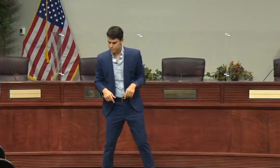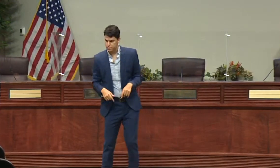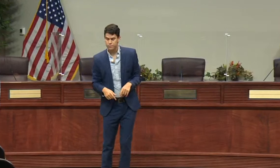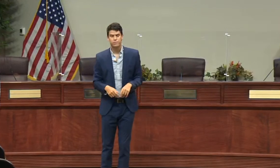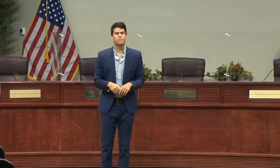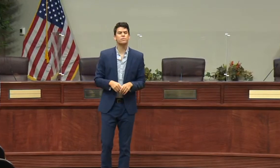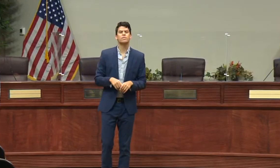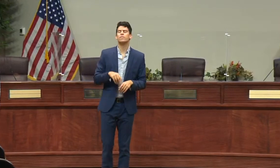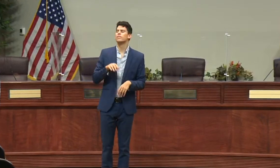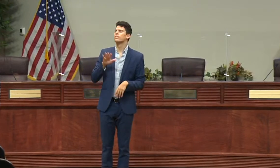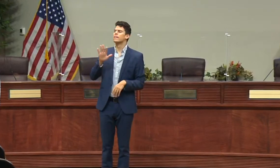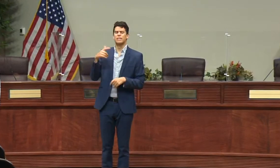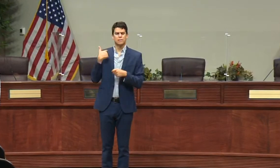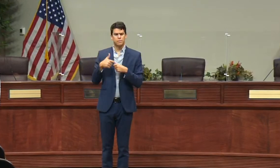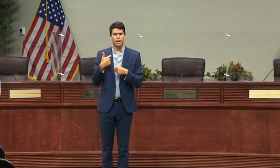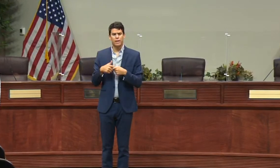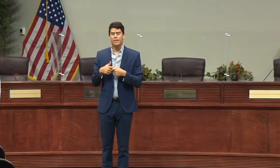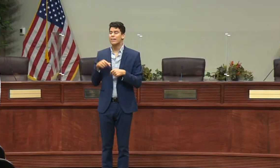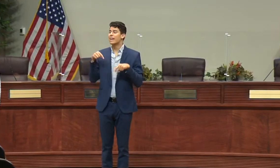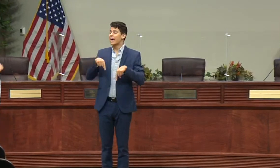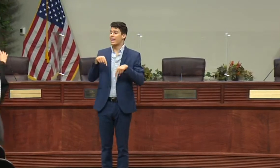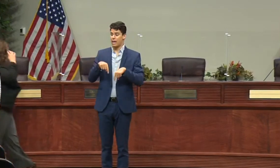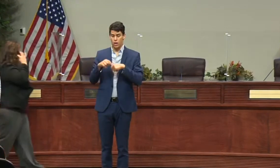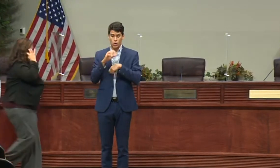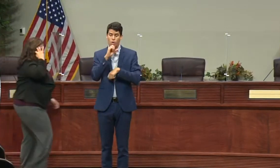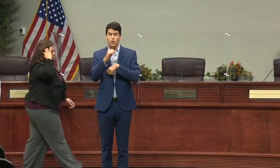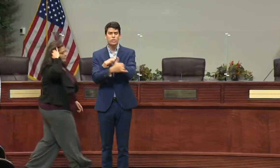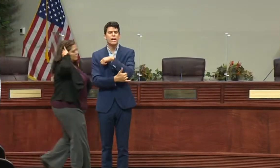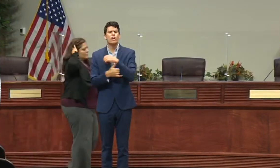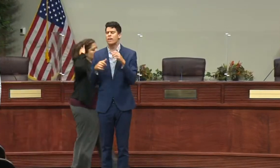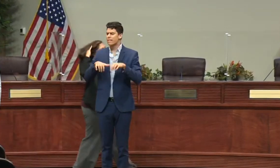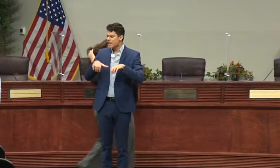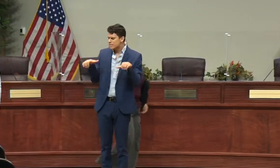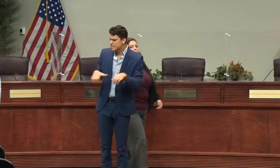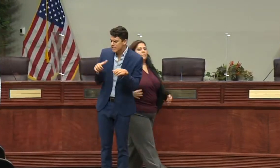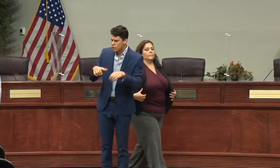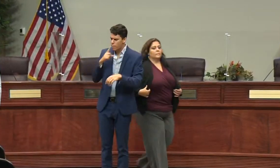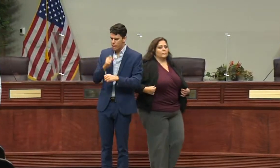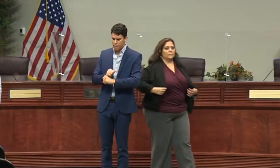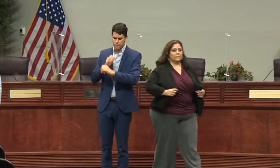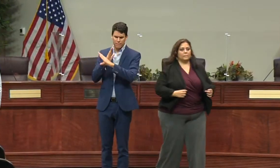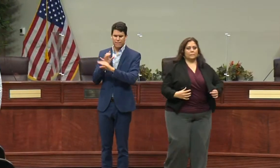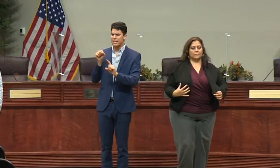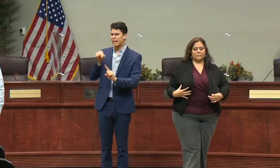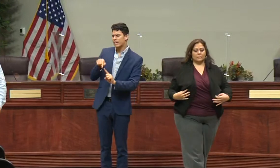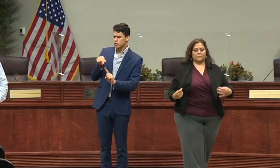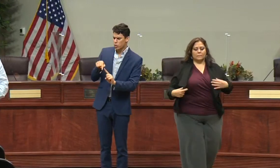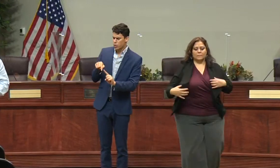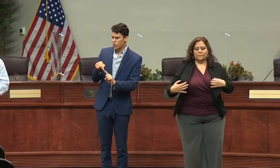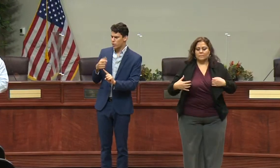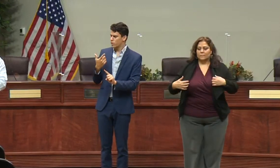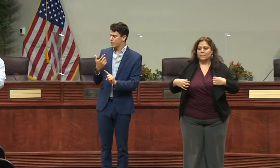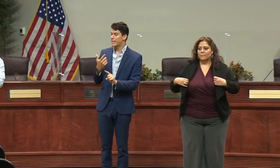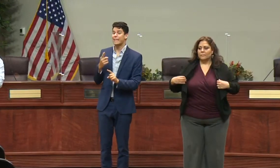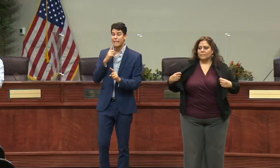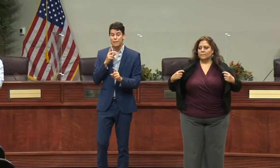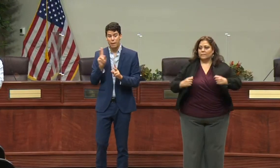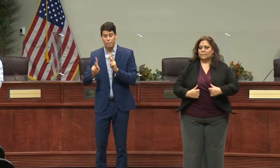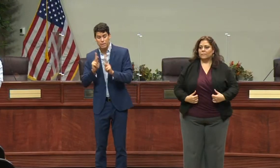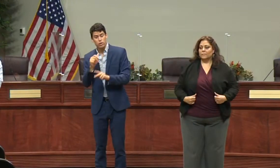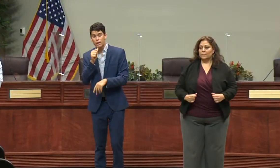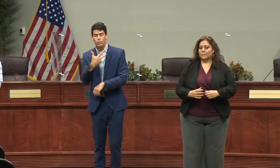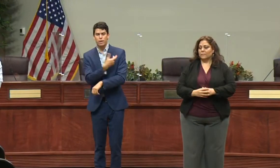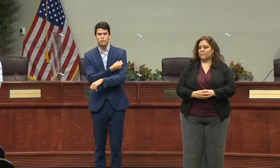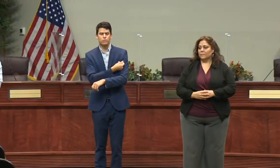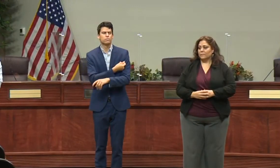condado para prevenir esto? Además, ¿qué se puede hacer con las personas que aún no se han vacunado? The question